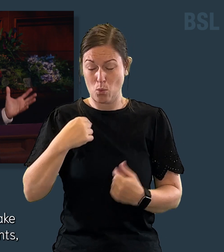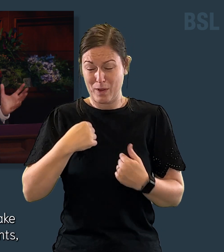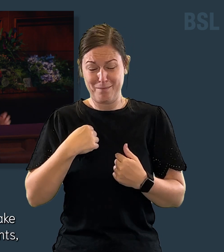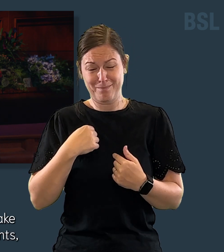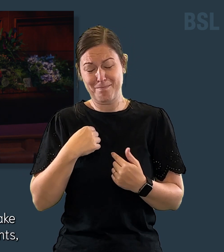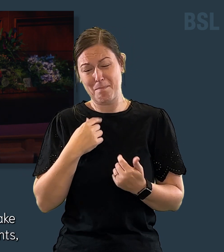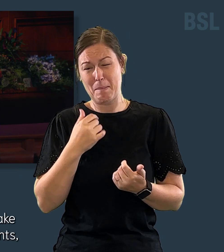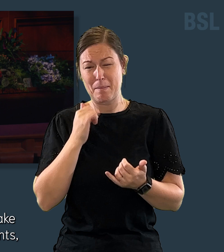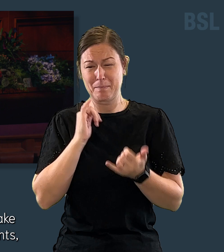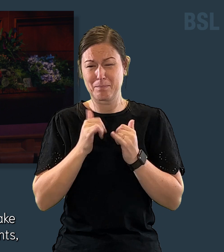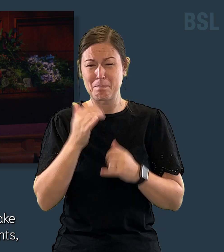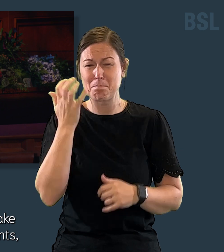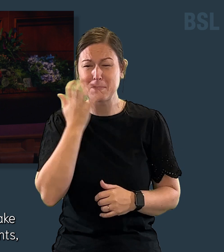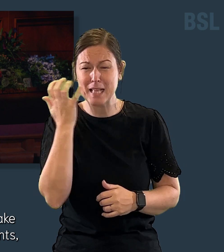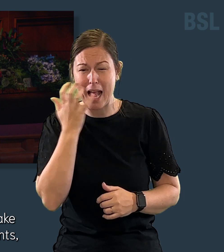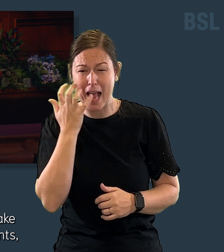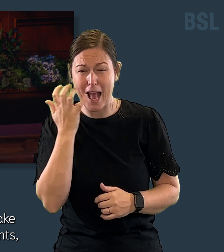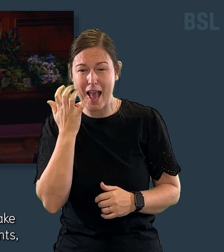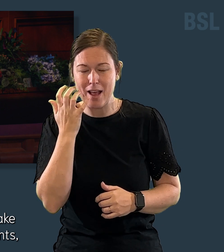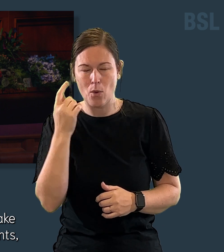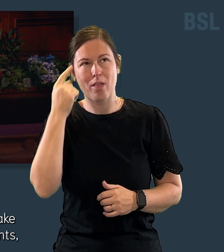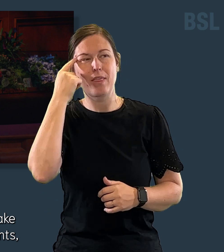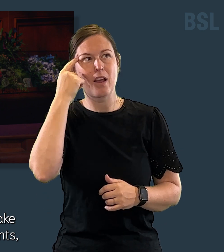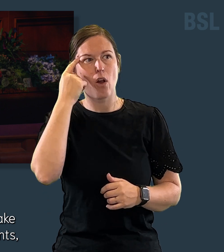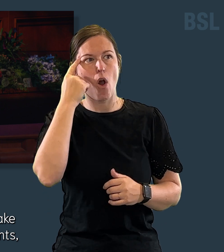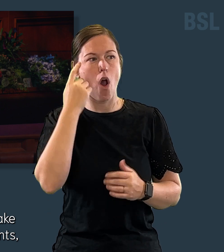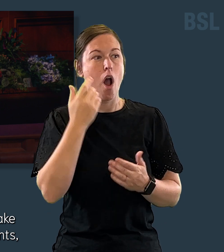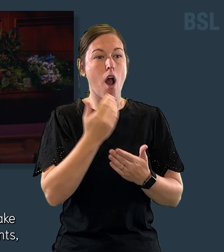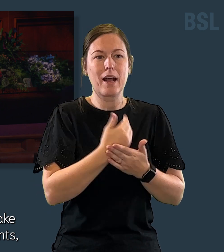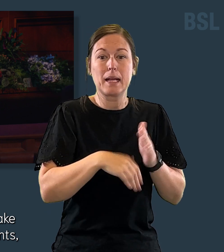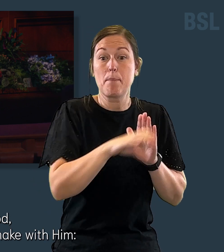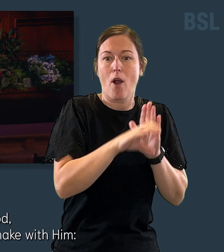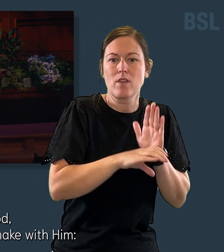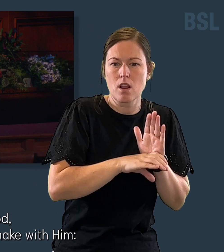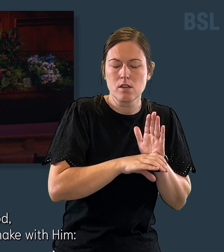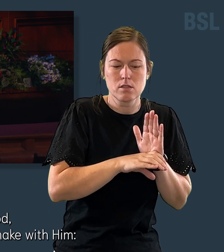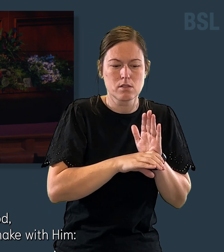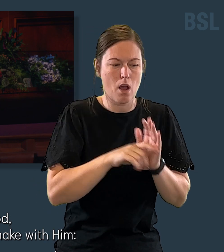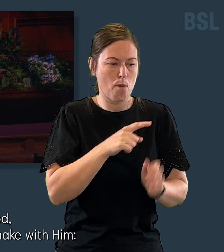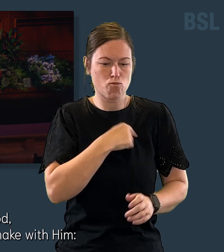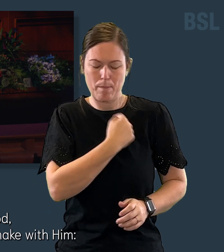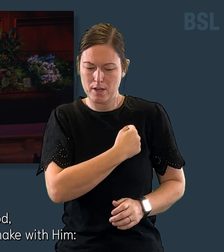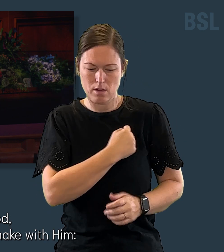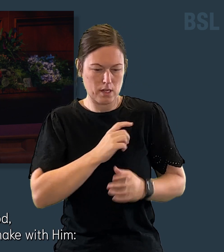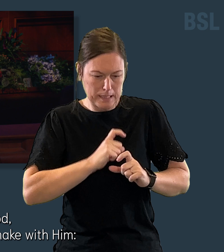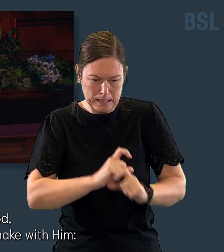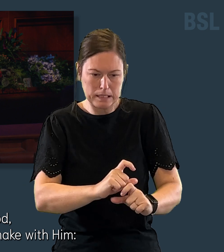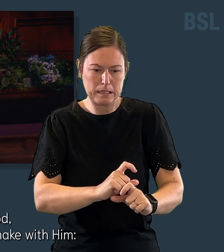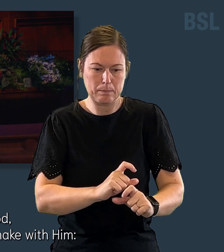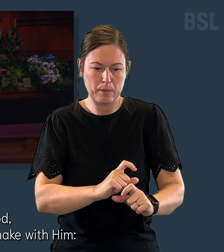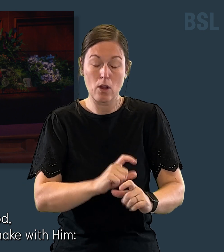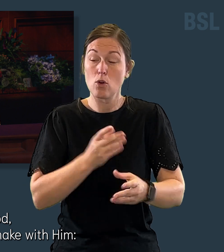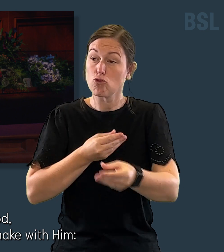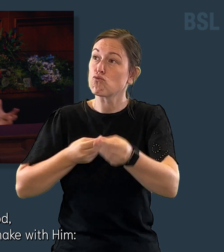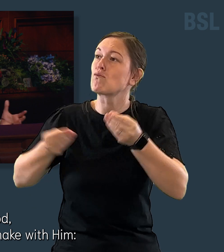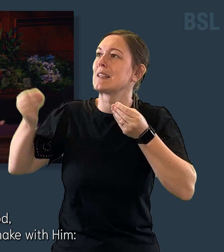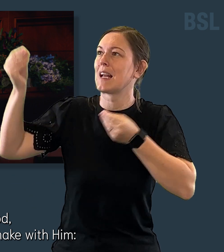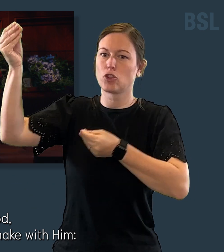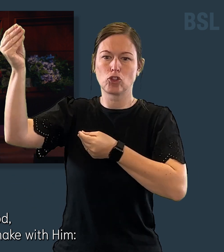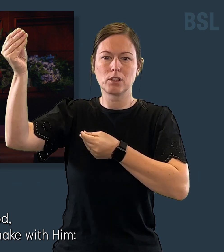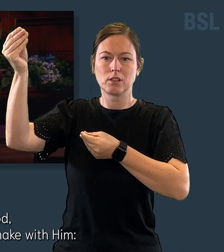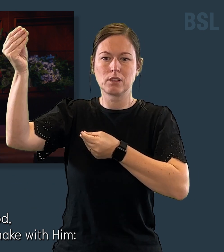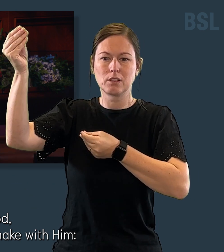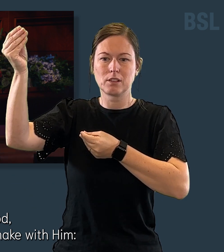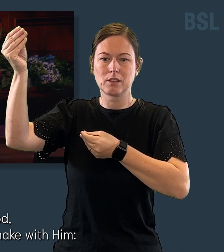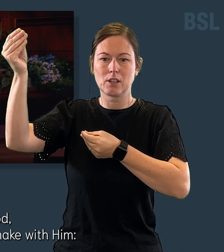of the mistakes we often make is to think that keeping covenants or the promises we make to God is somehow a transaction